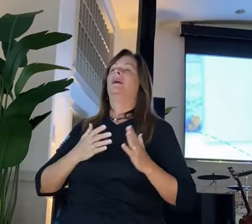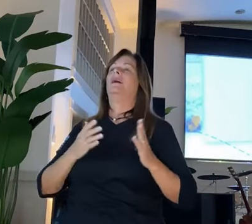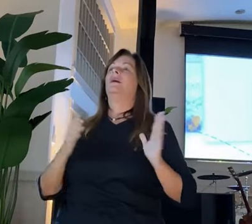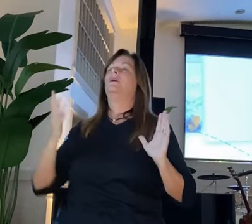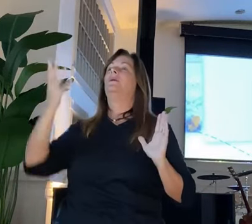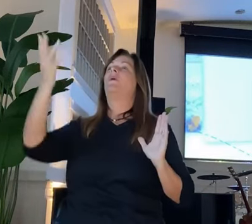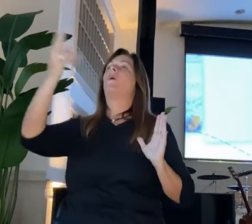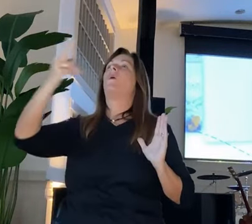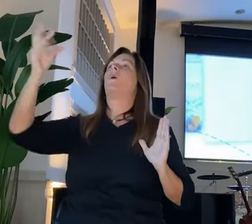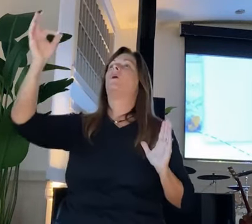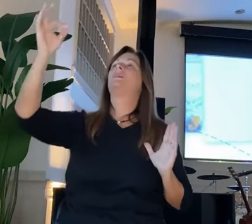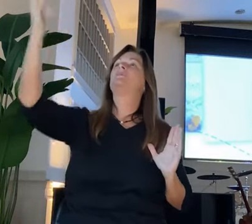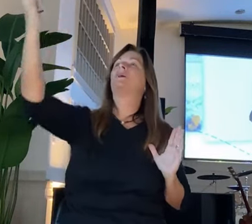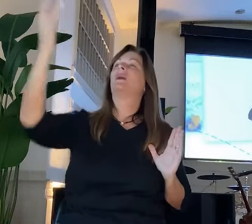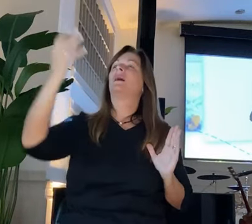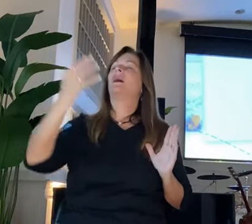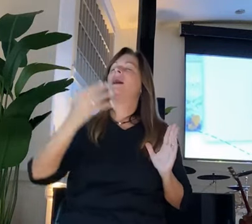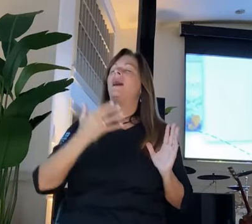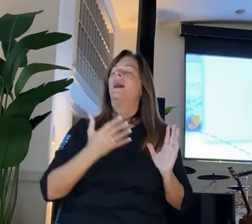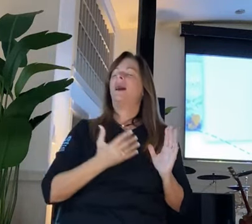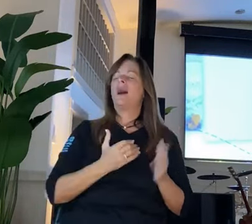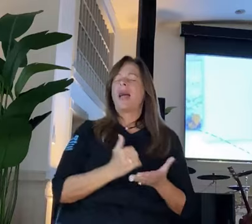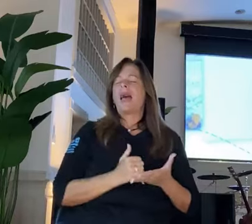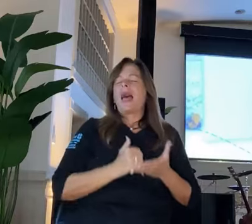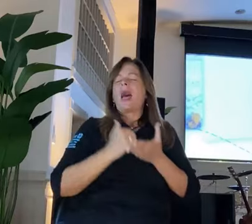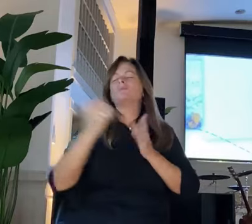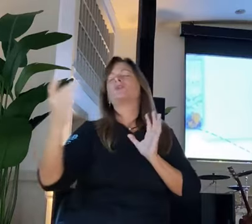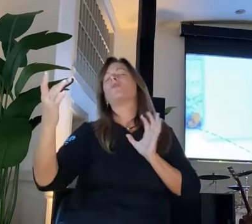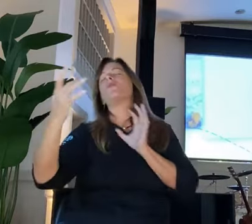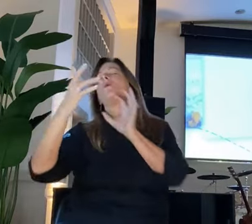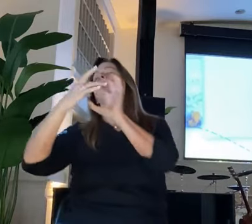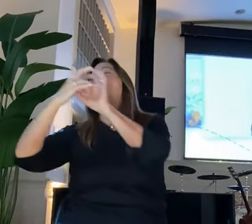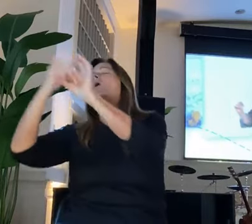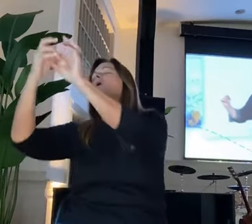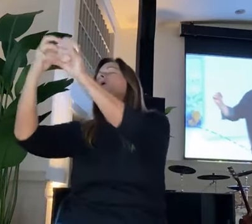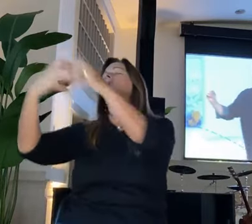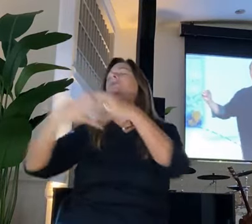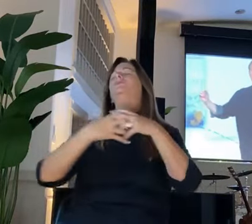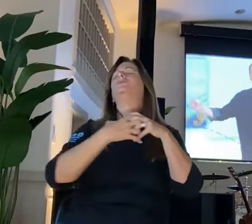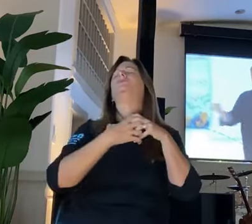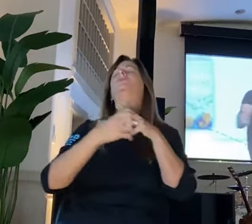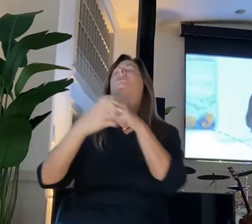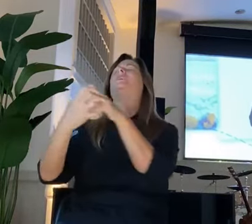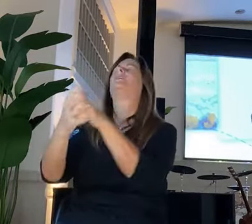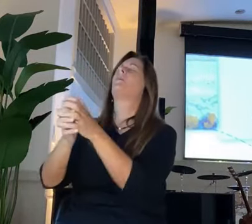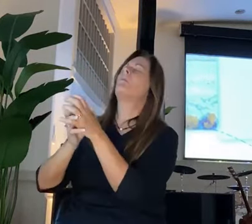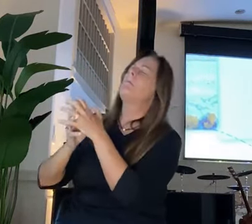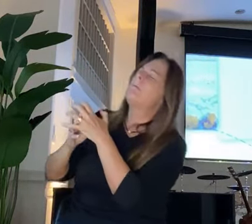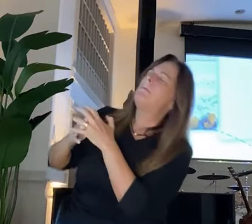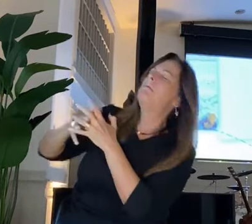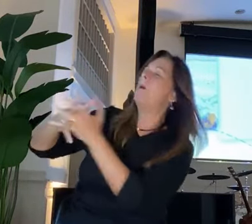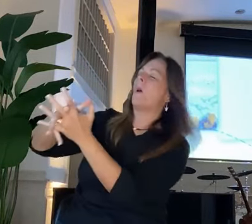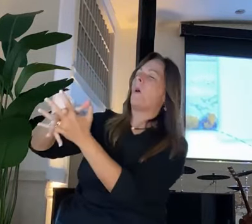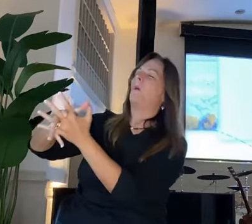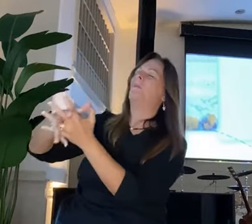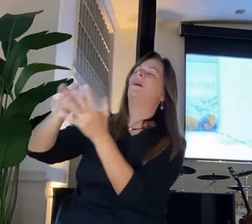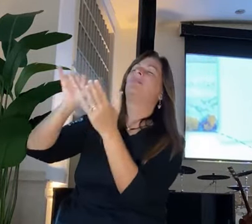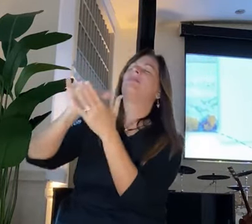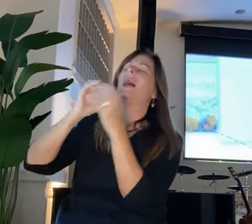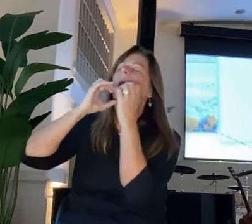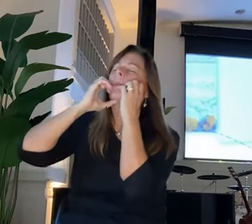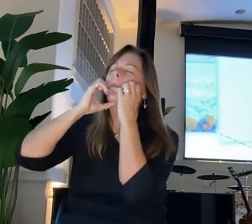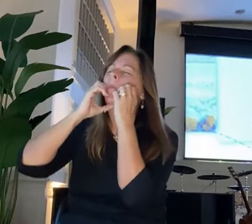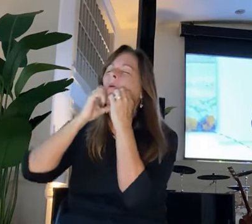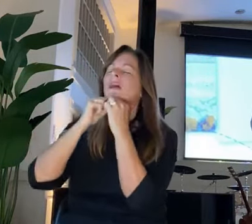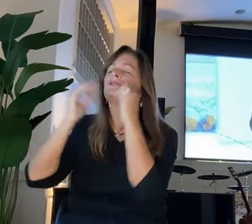deep, growing relationship with the Holy Spirit, you and I will end up without that life.